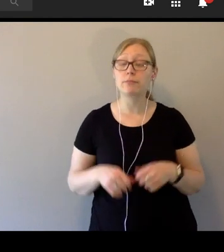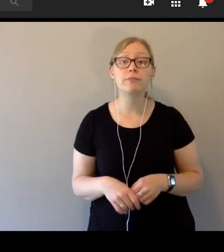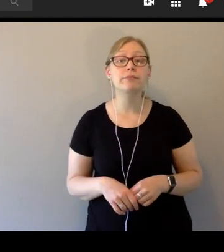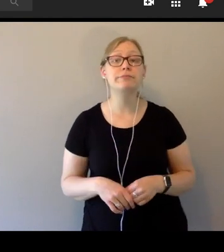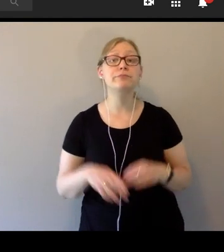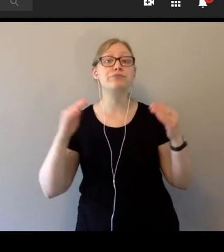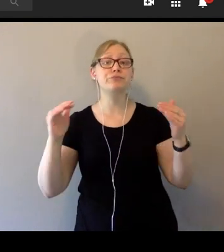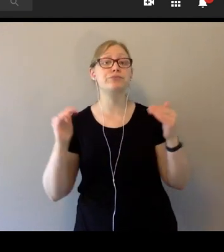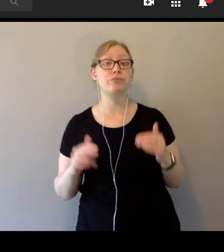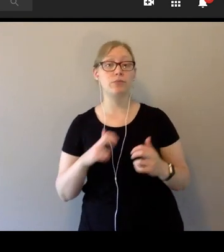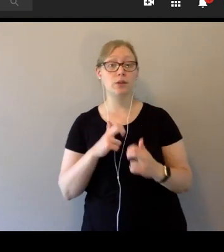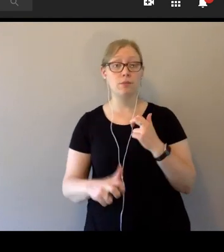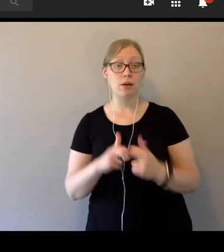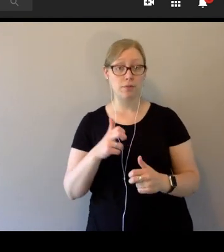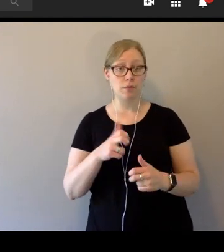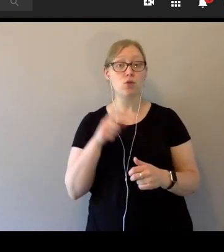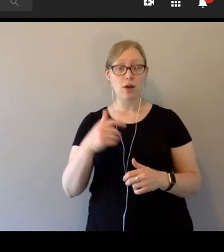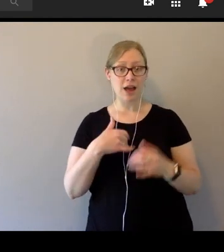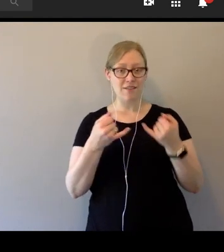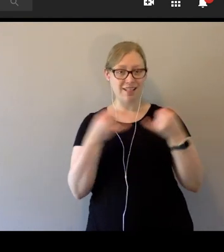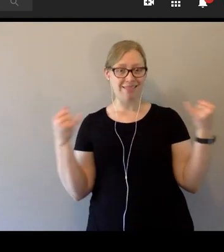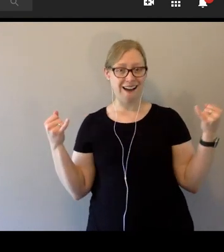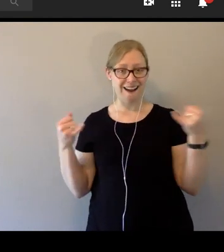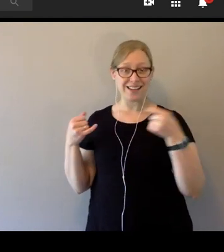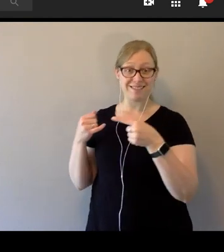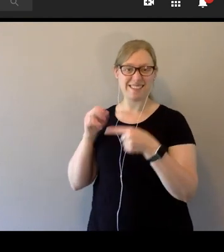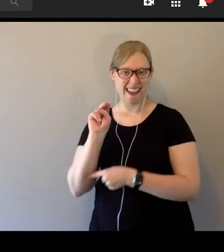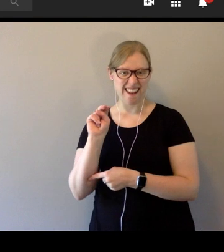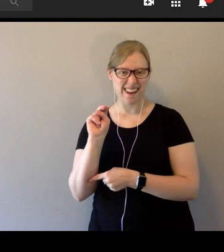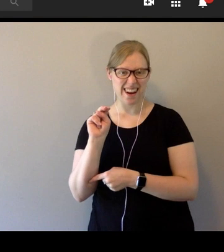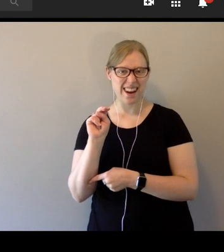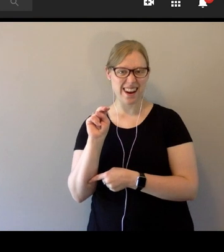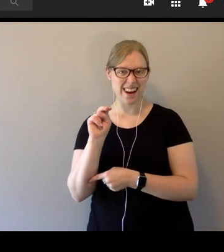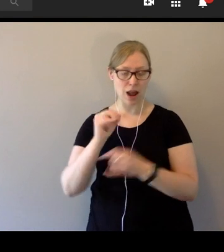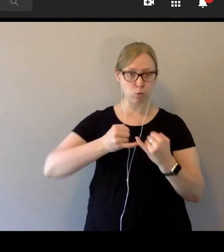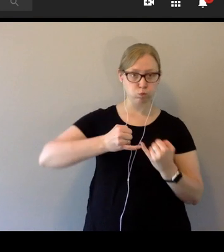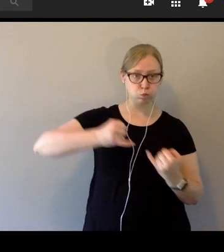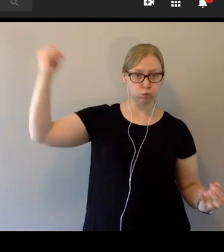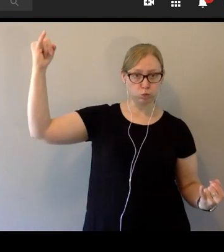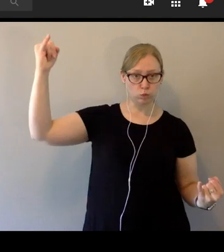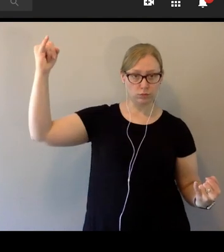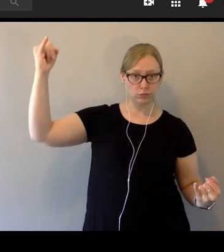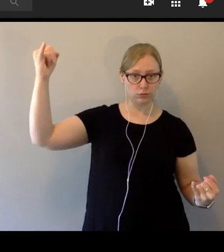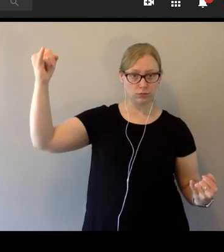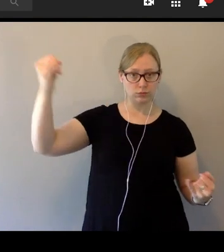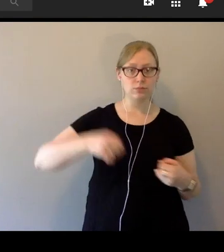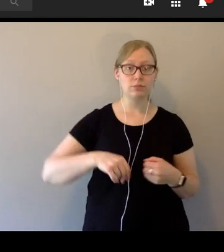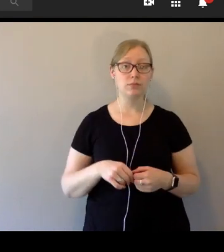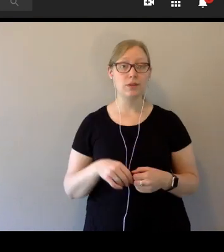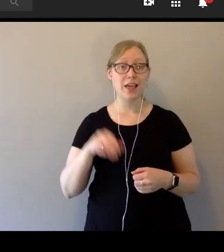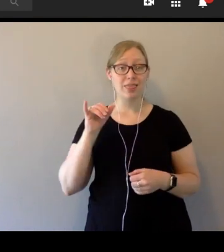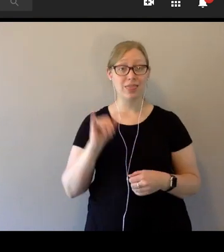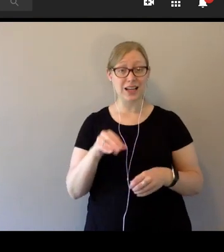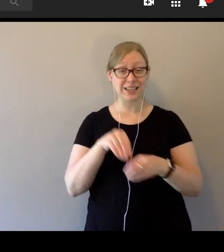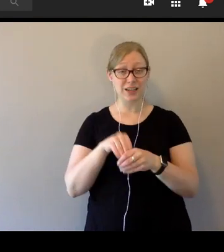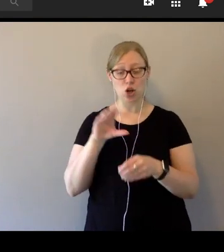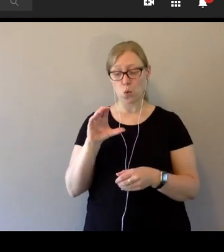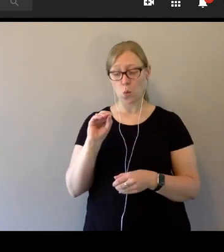So the next problem is you have a line, this line N, it's in black, and it is in the coordinate